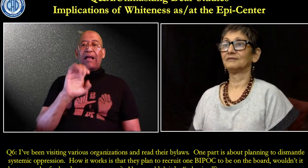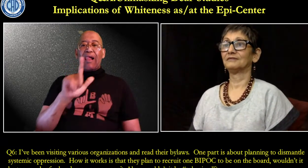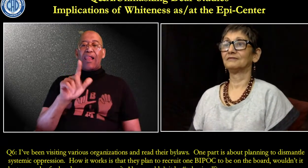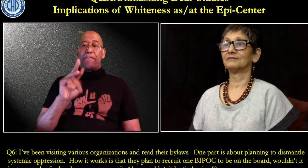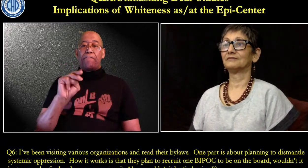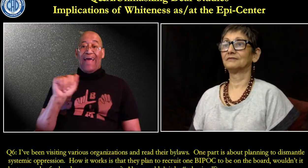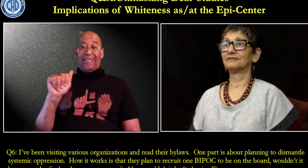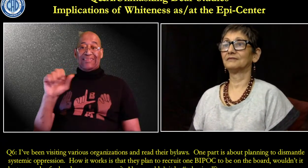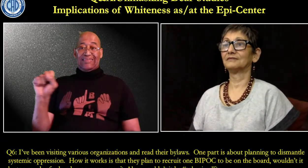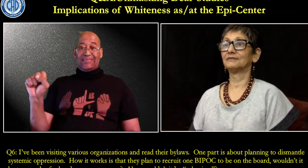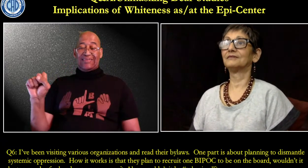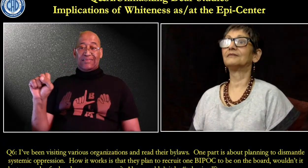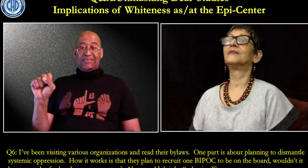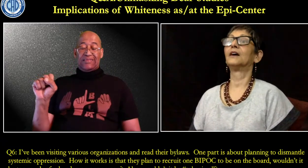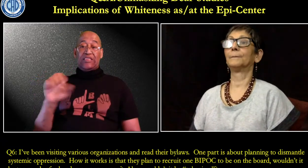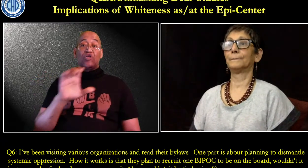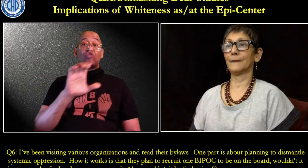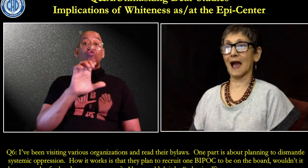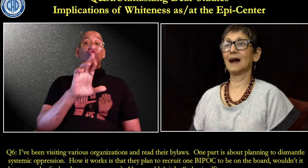So I suggest